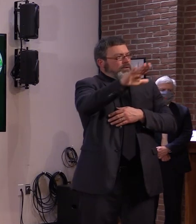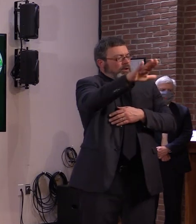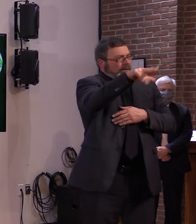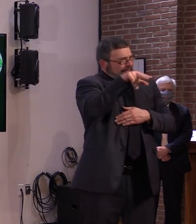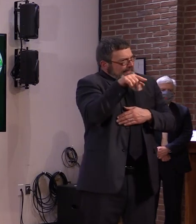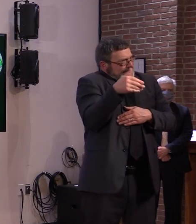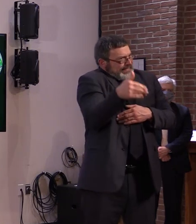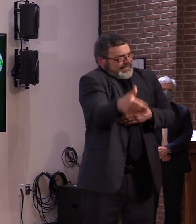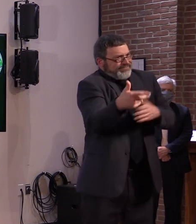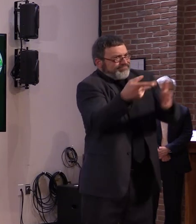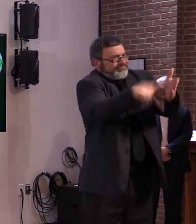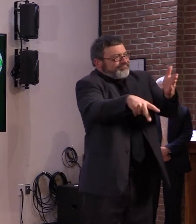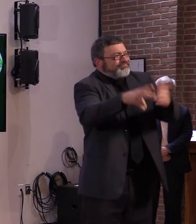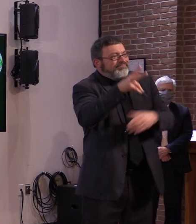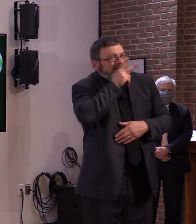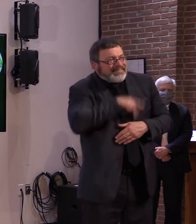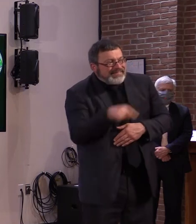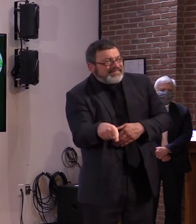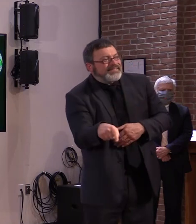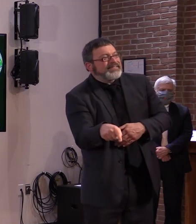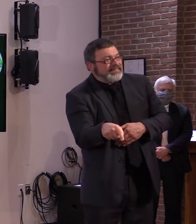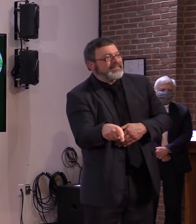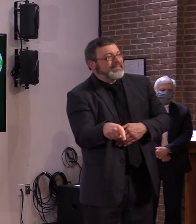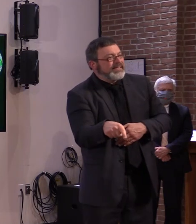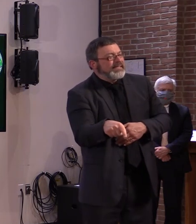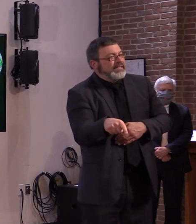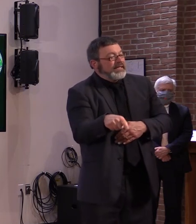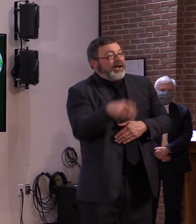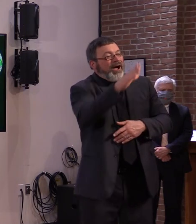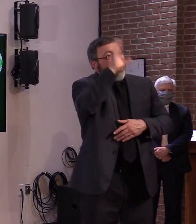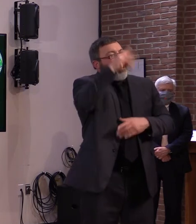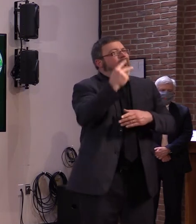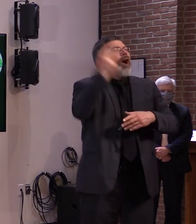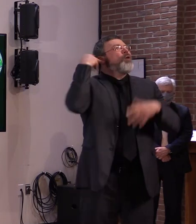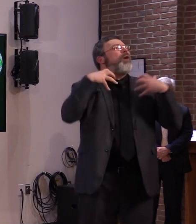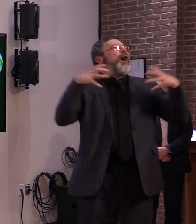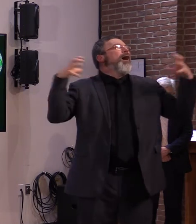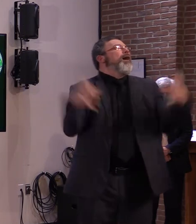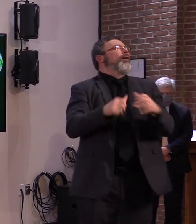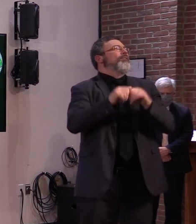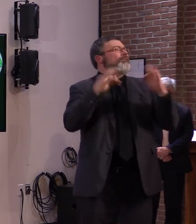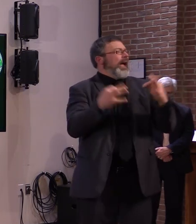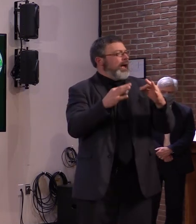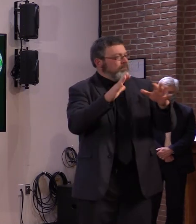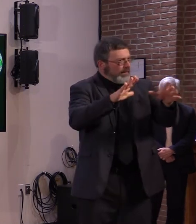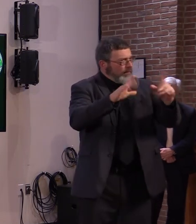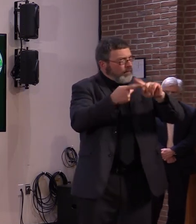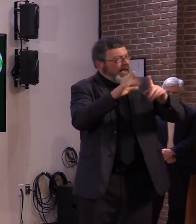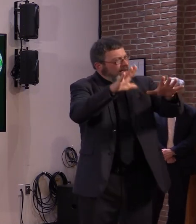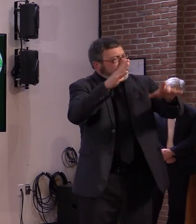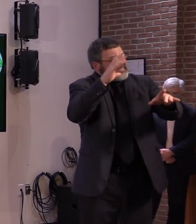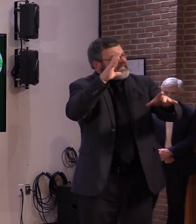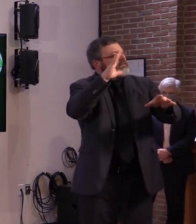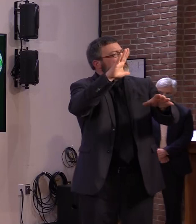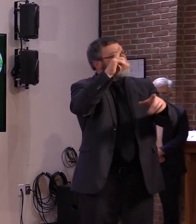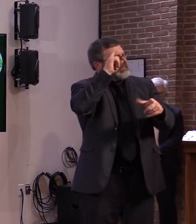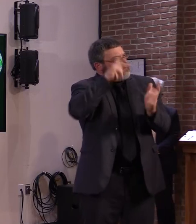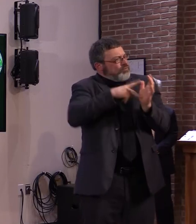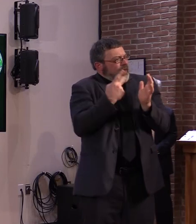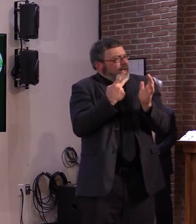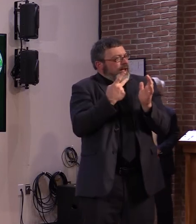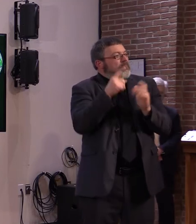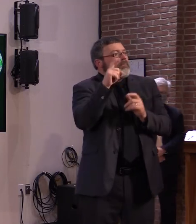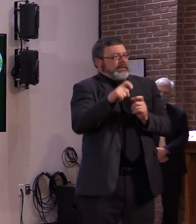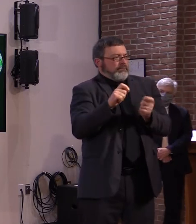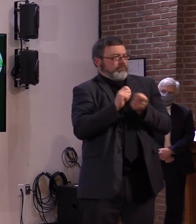friends, but this year will need to be different than normal. I've been asked if we will be considering putting all schools into remote learning